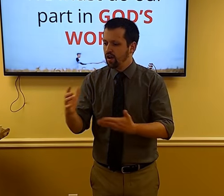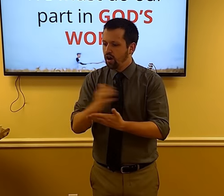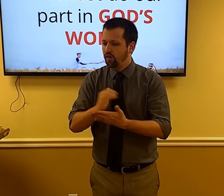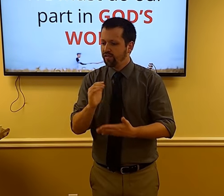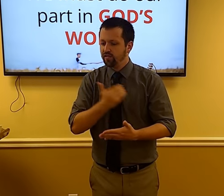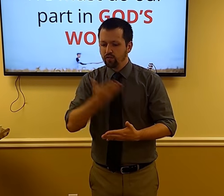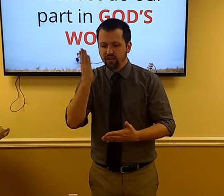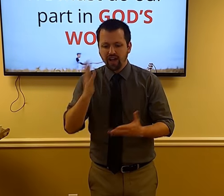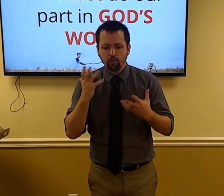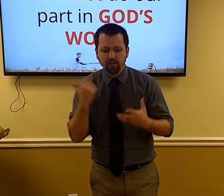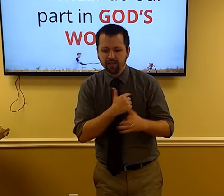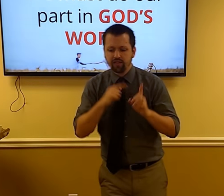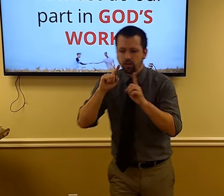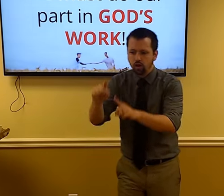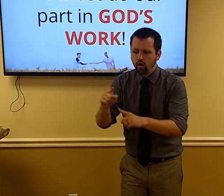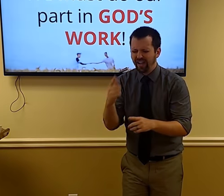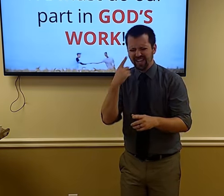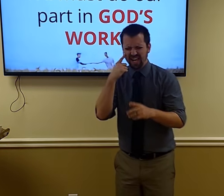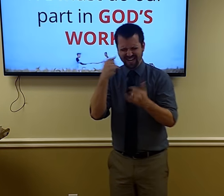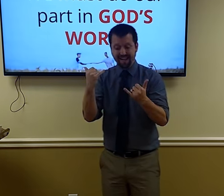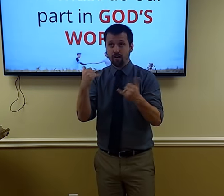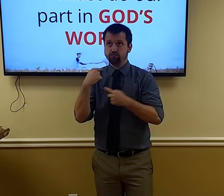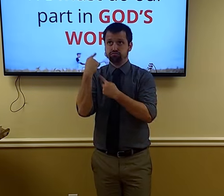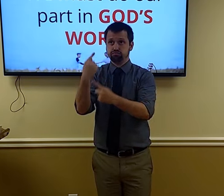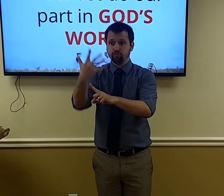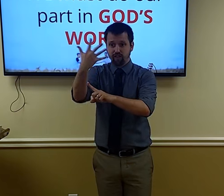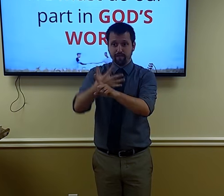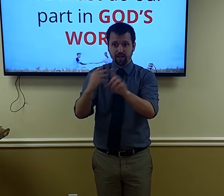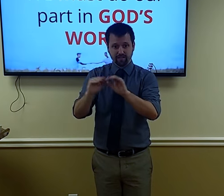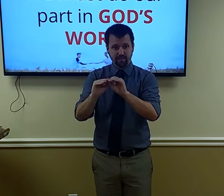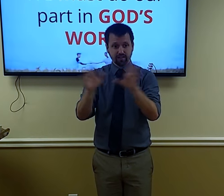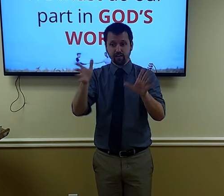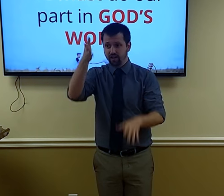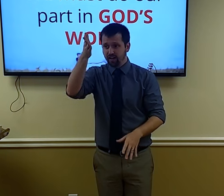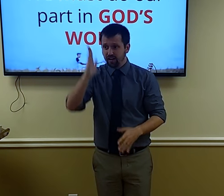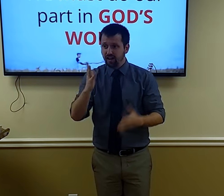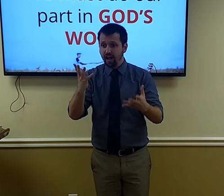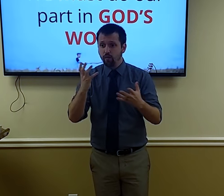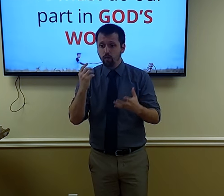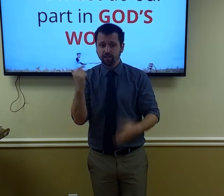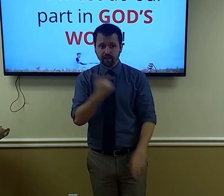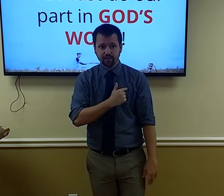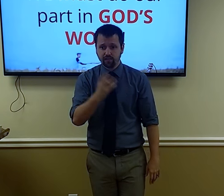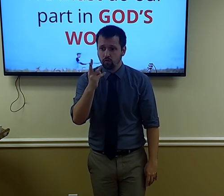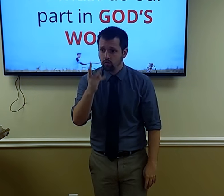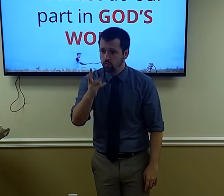God. Harvesting souls. God wants us to go. And I think now, 5 months, clear. God wants us to